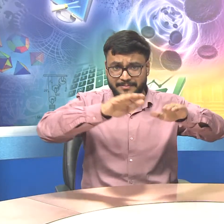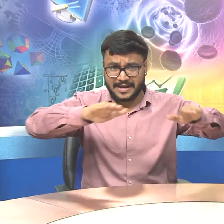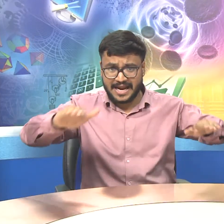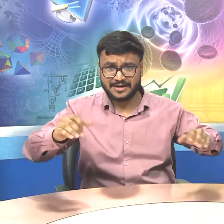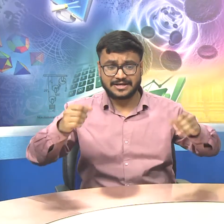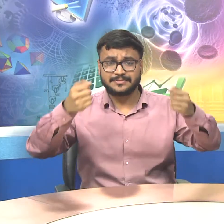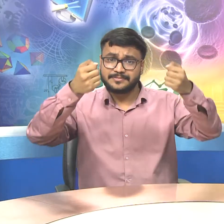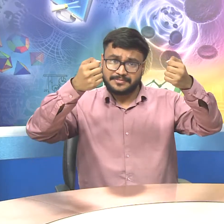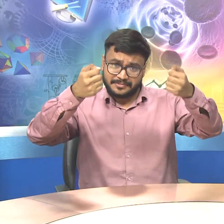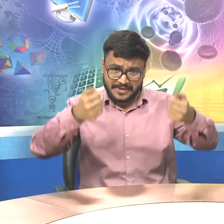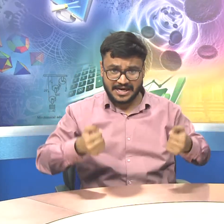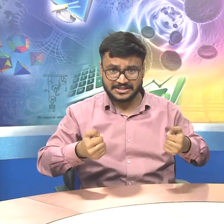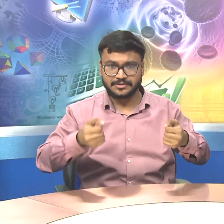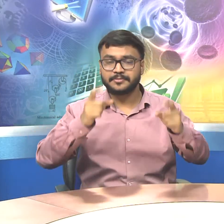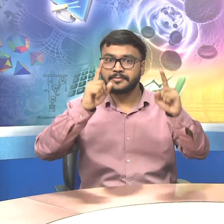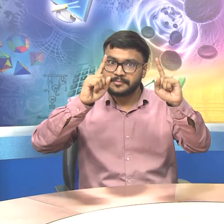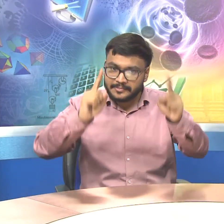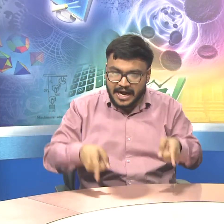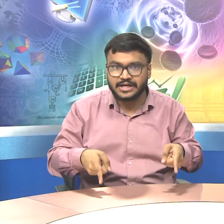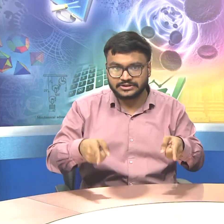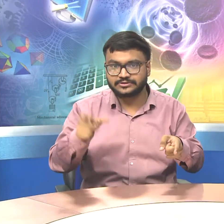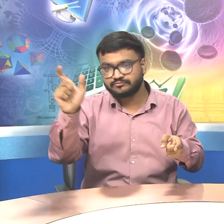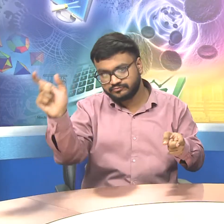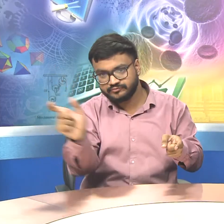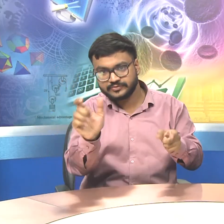is depicted as the commanding word.